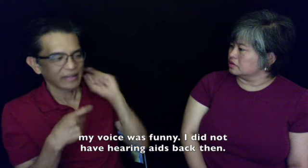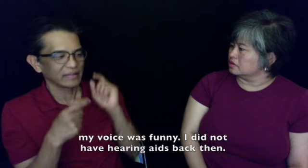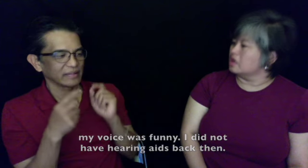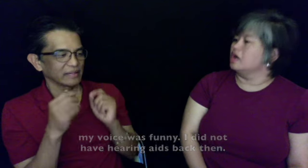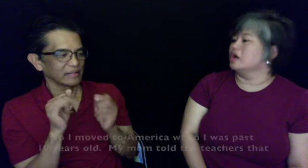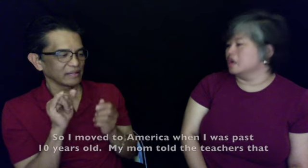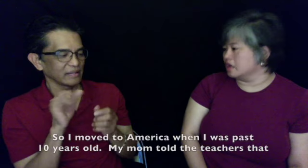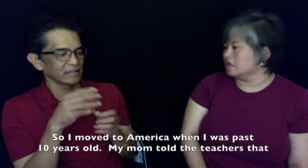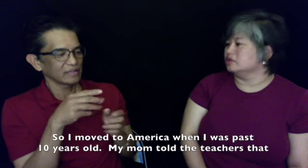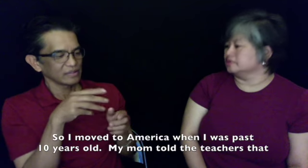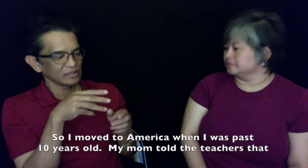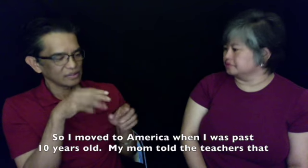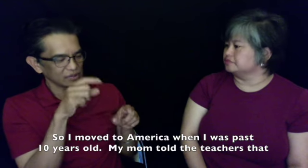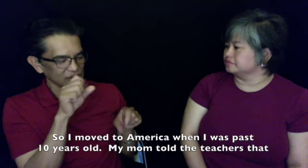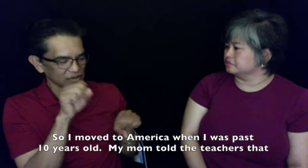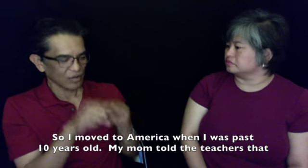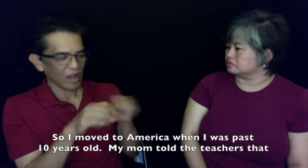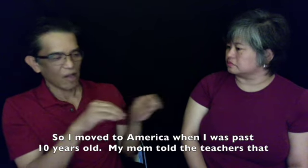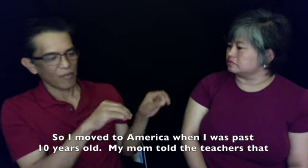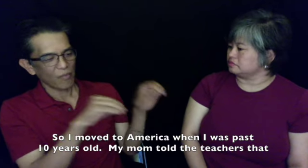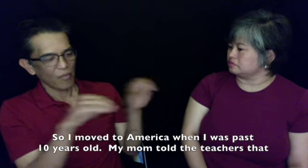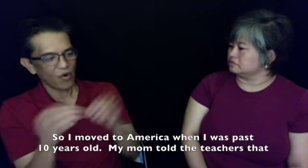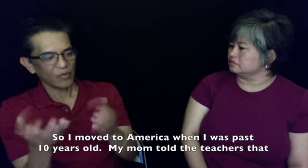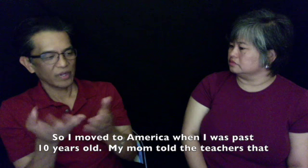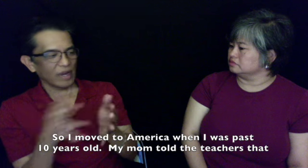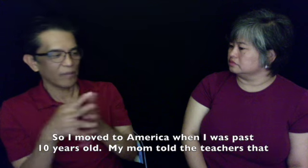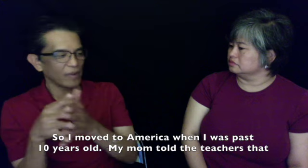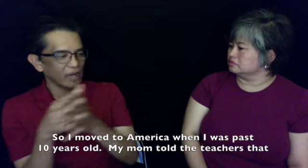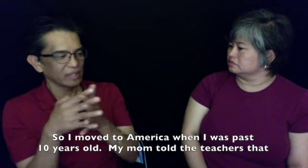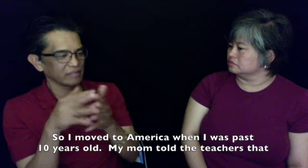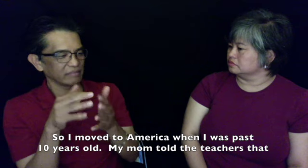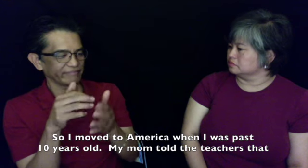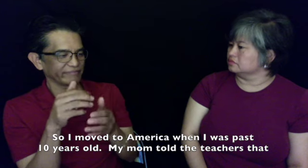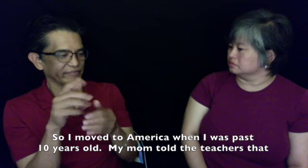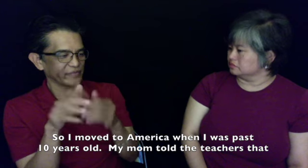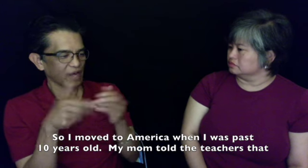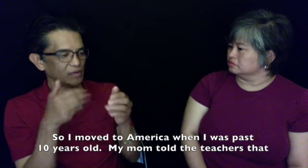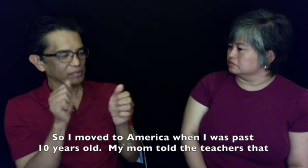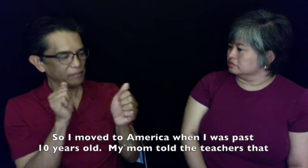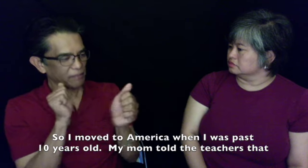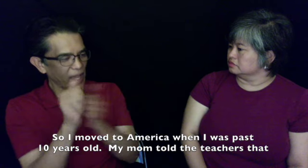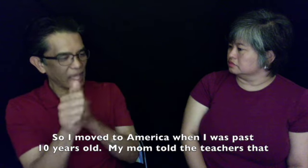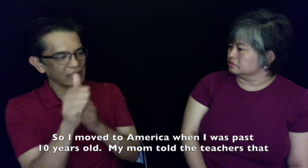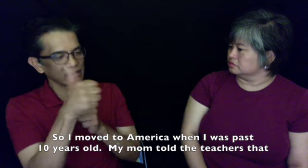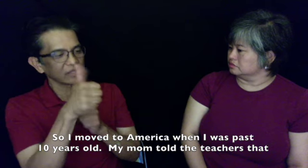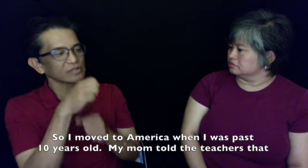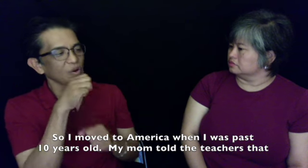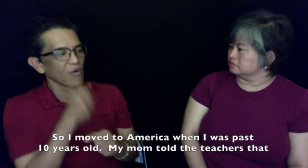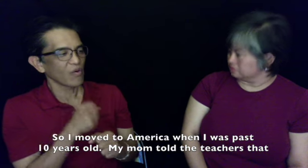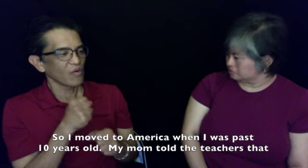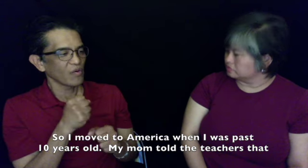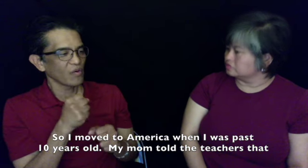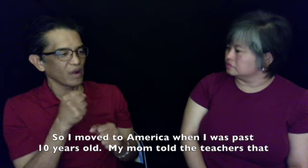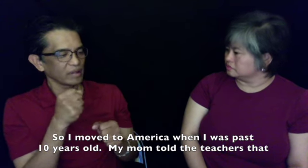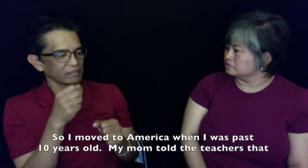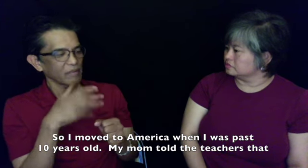have hearing aids back then, so I moved to America when I was past 10 years old. My mom told